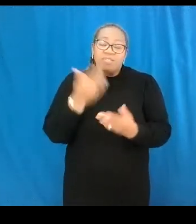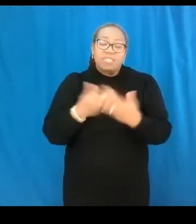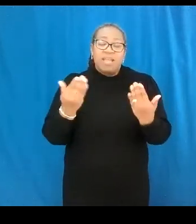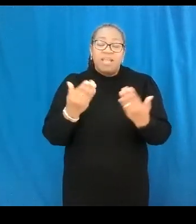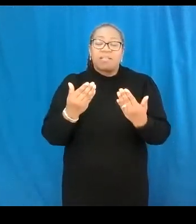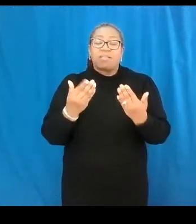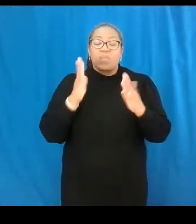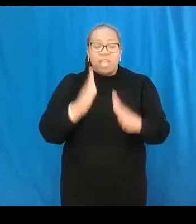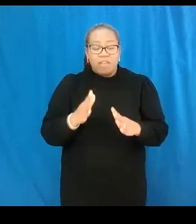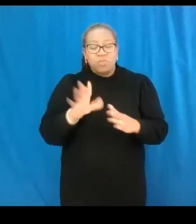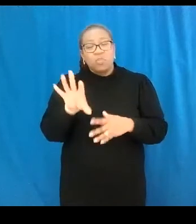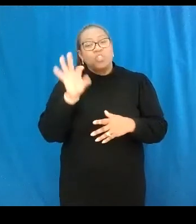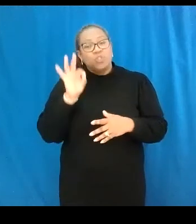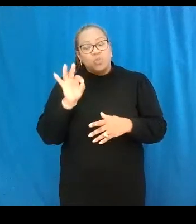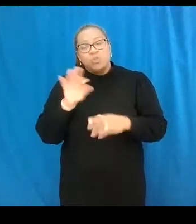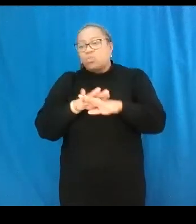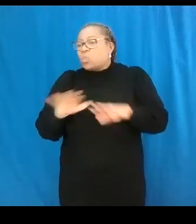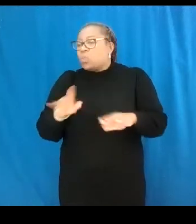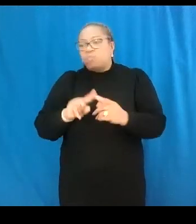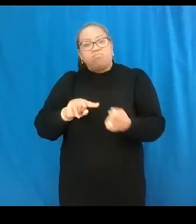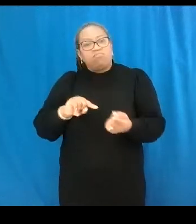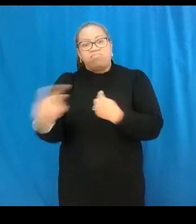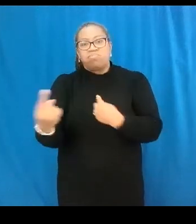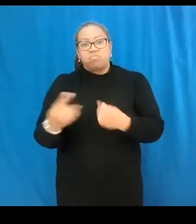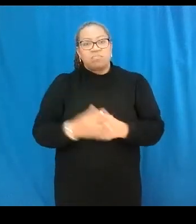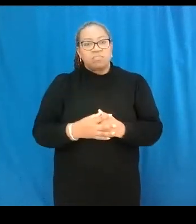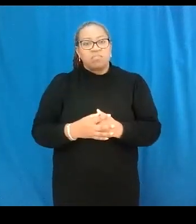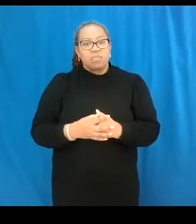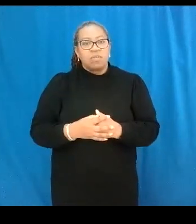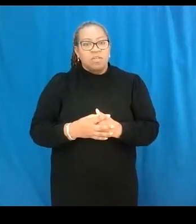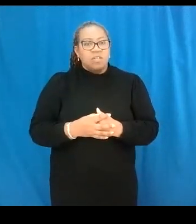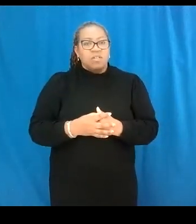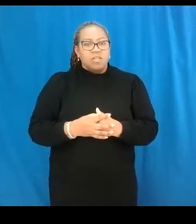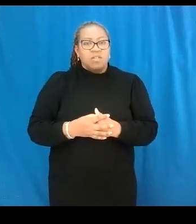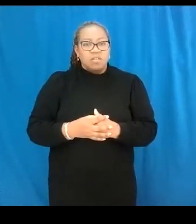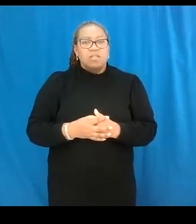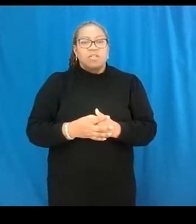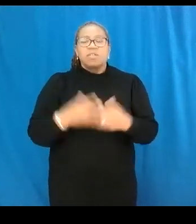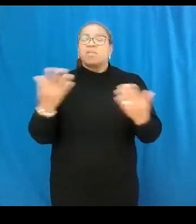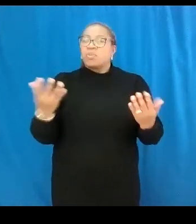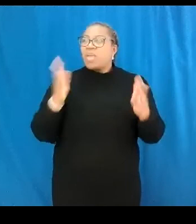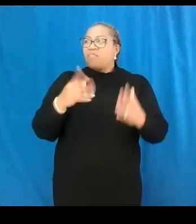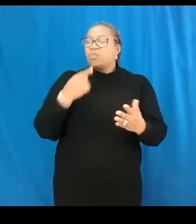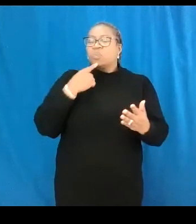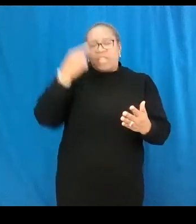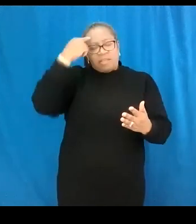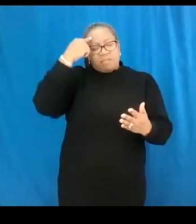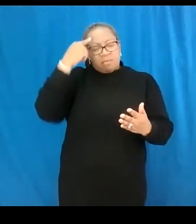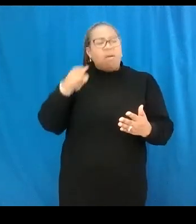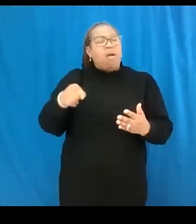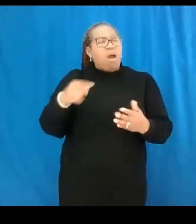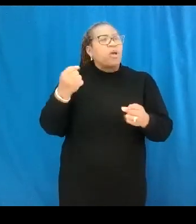with the opposite spirit and we were like, actually, you did me dirty, you did me wrong, but I'm going to love you through this. This is a